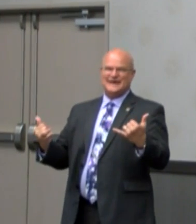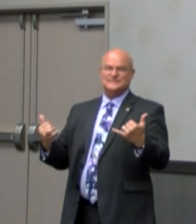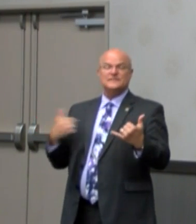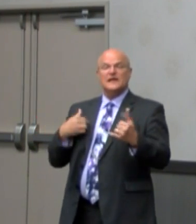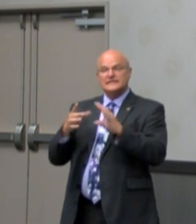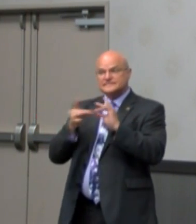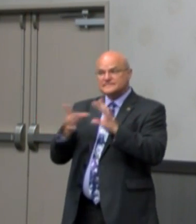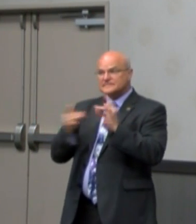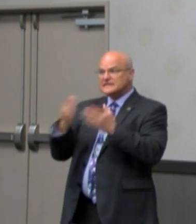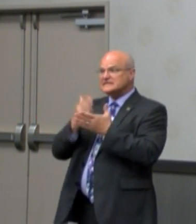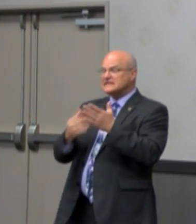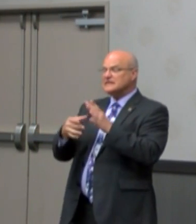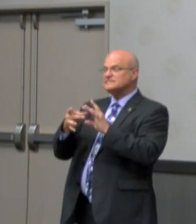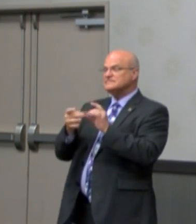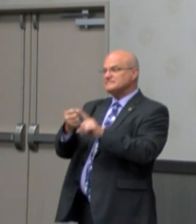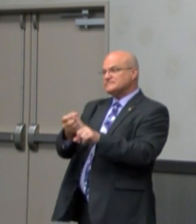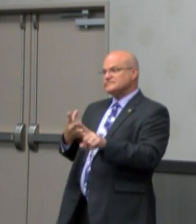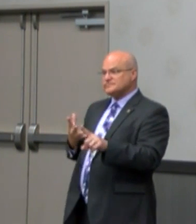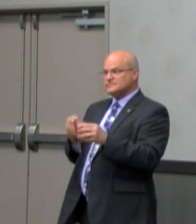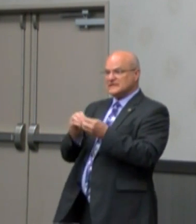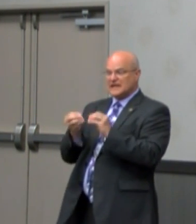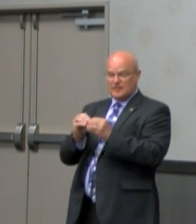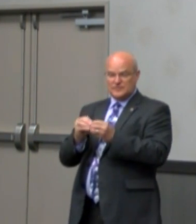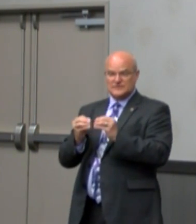over some details from the numbers.